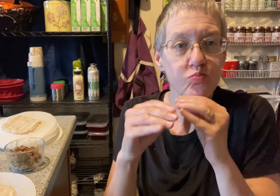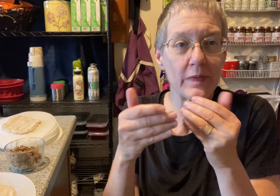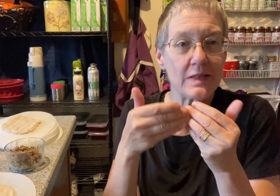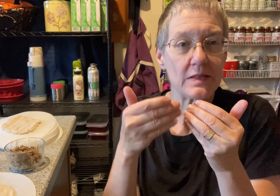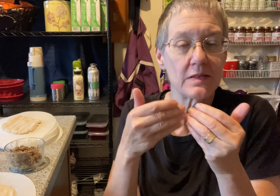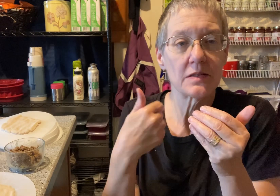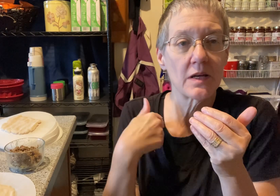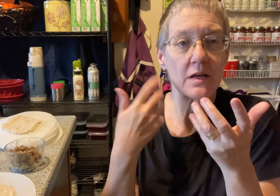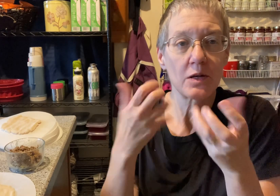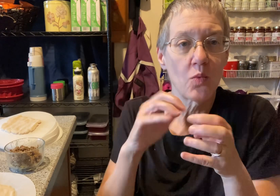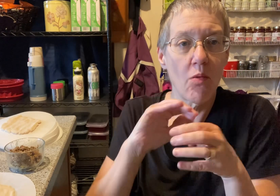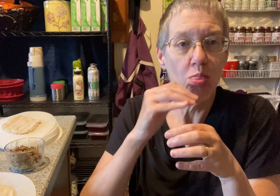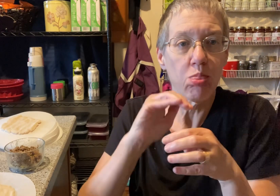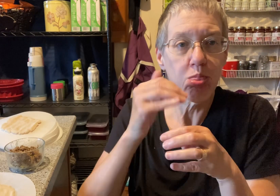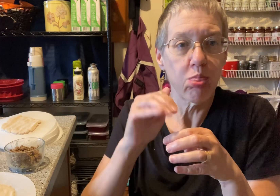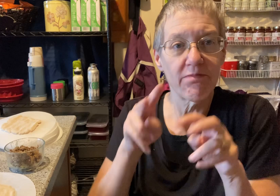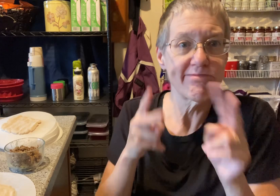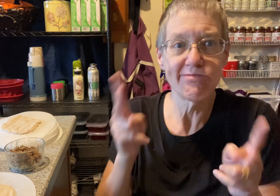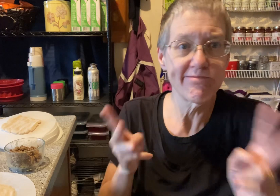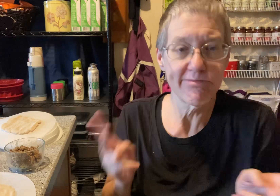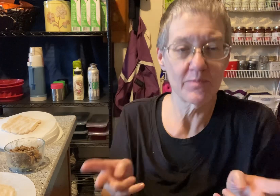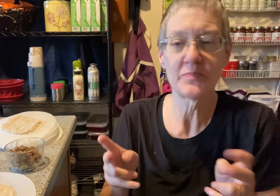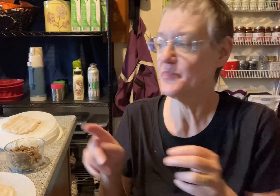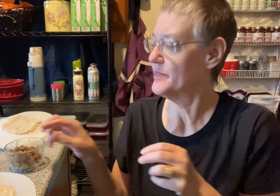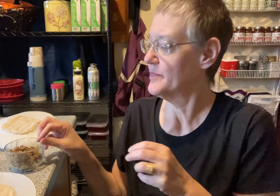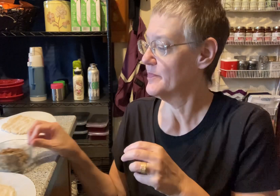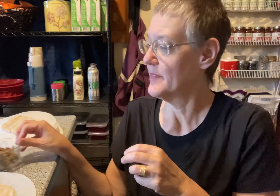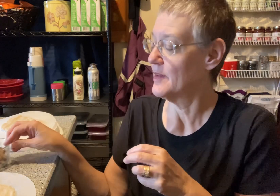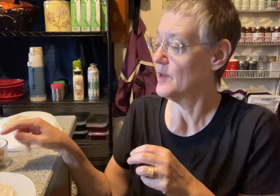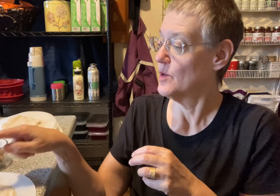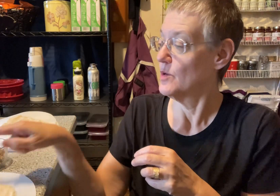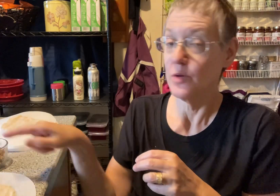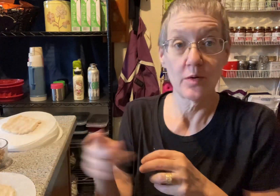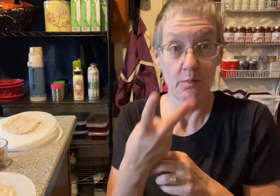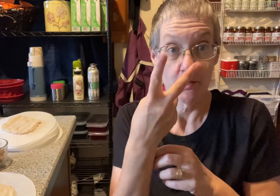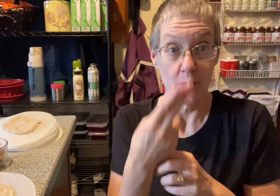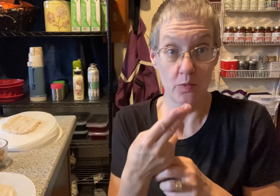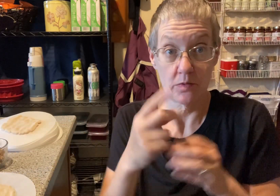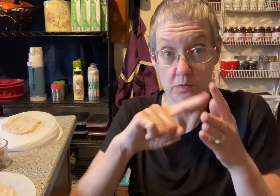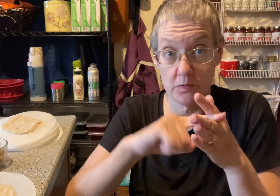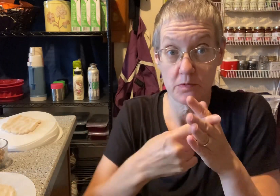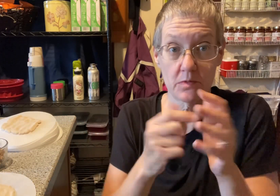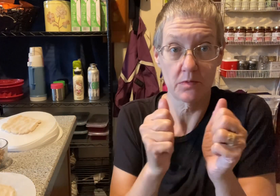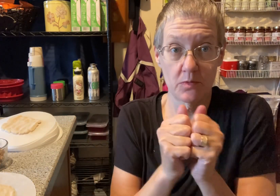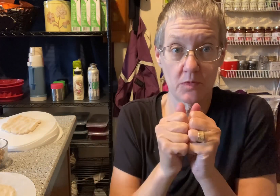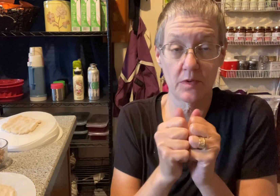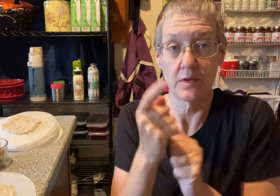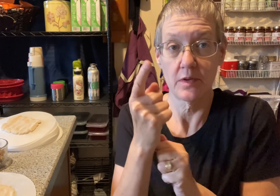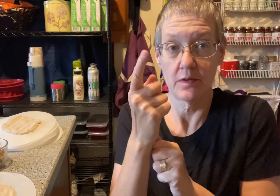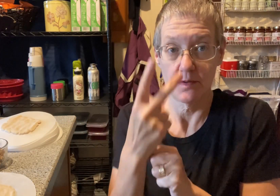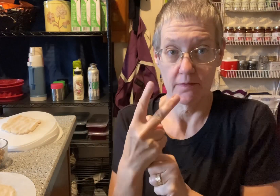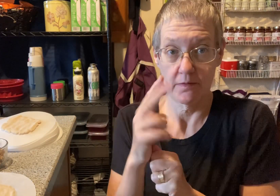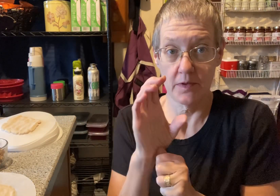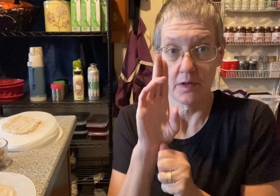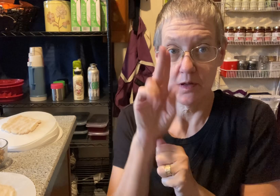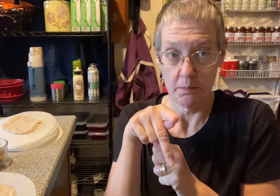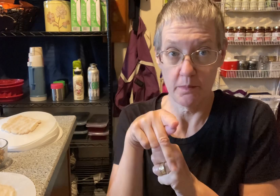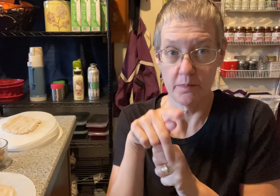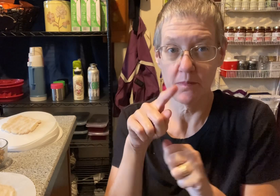food processor because I want it to be really smooth and stick to the tamale. So both of the meats started as